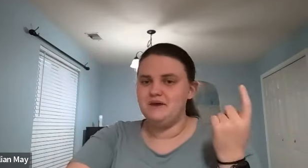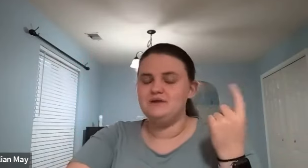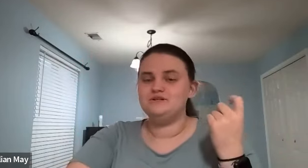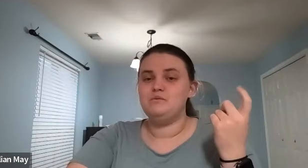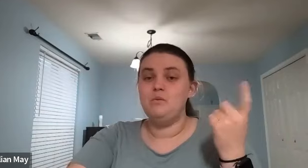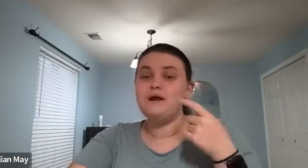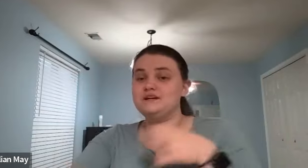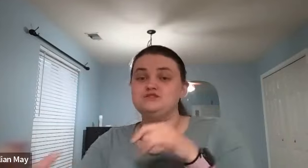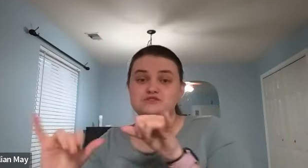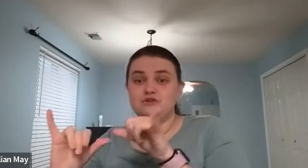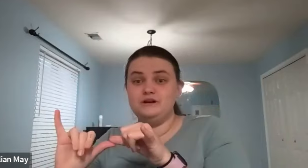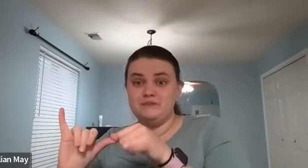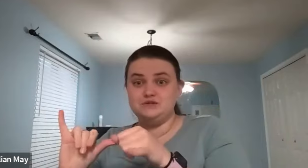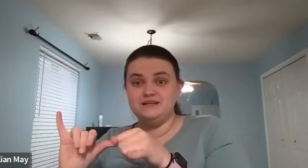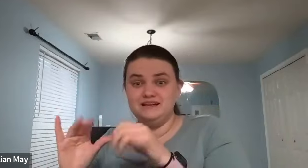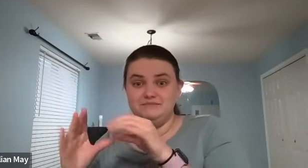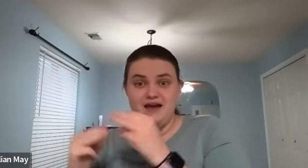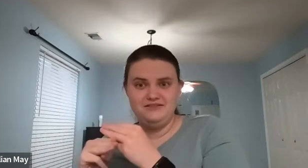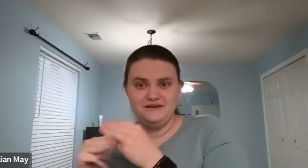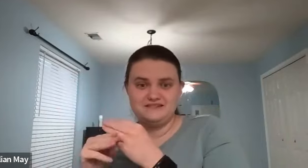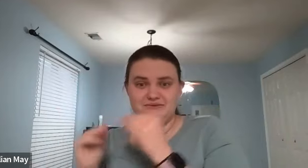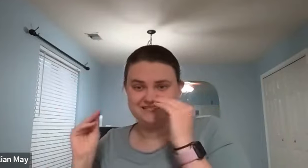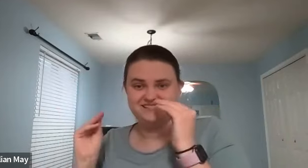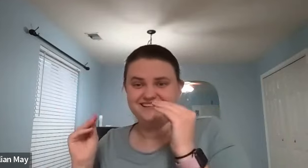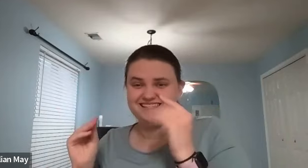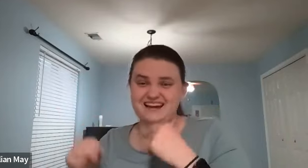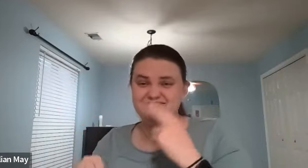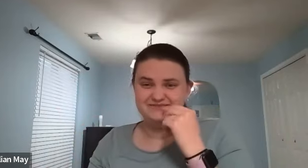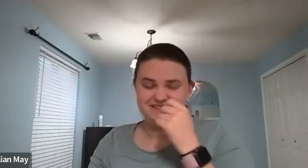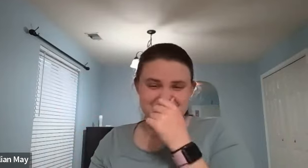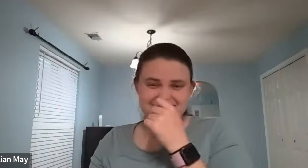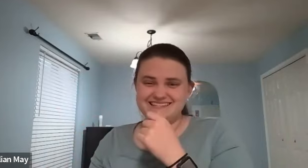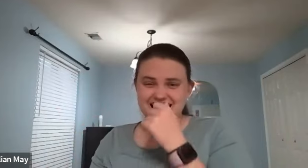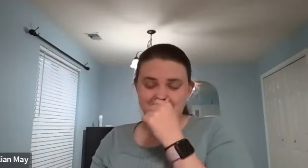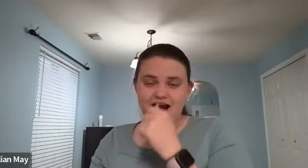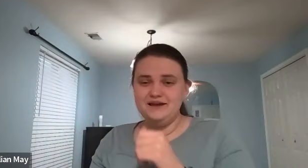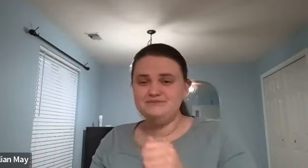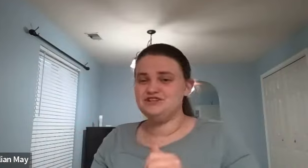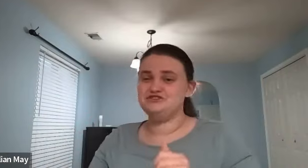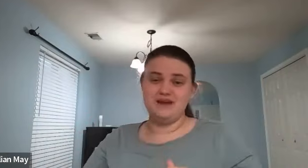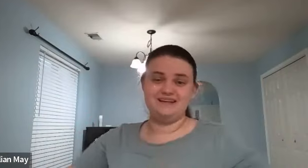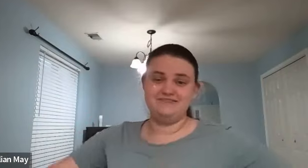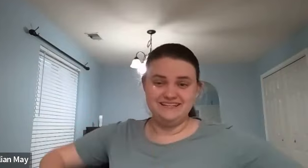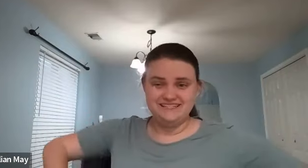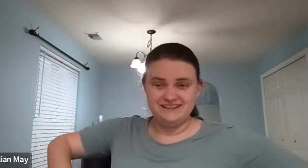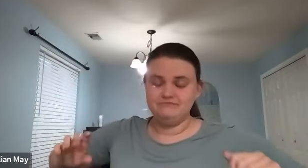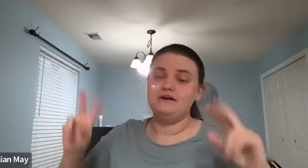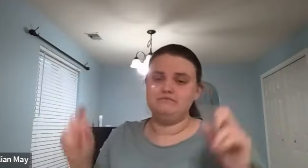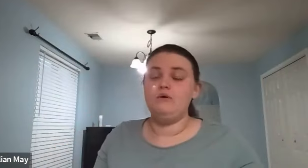mind was, one, my students are learning measurement in math. Like that's how we're teaching. It's kind of fun with them because I'm such a dramatic, funny teacher. Like, okay, I